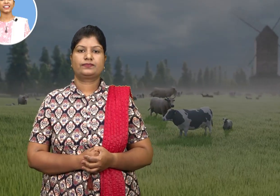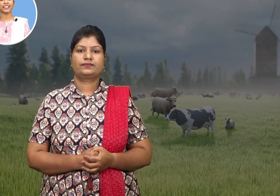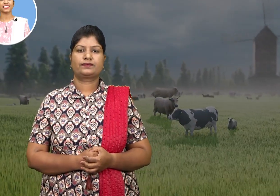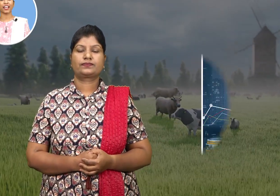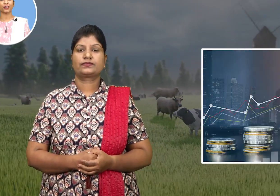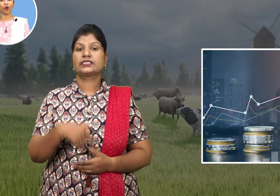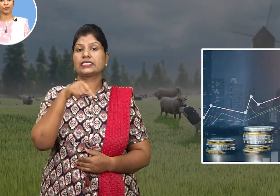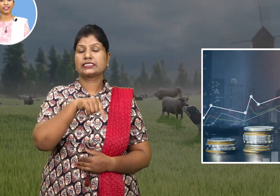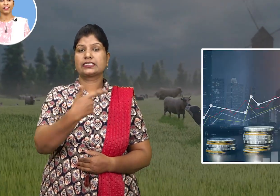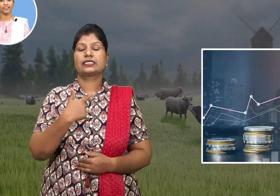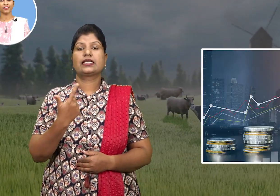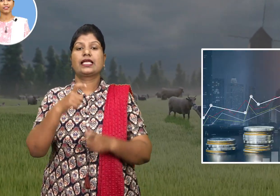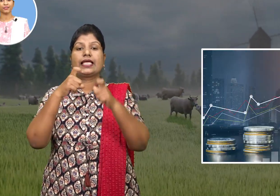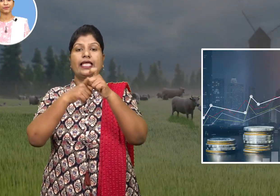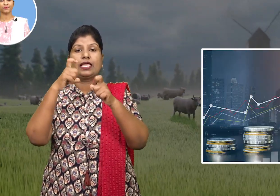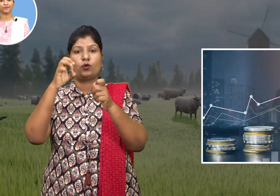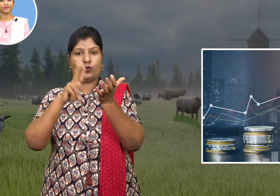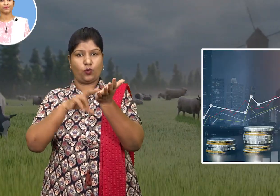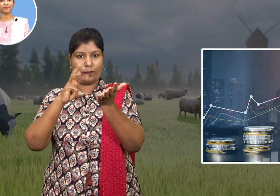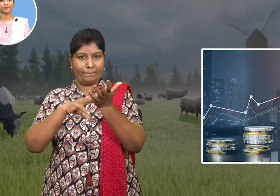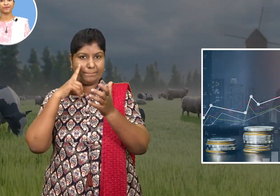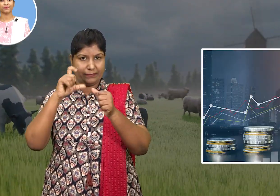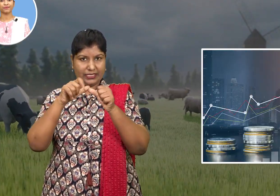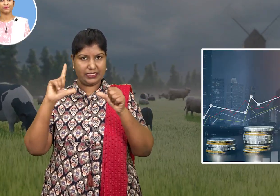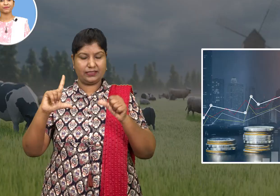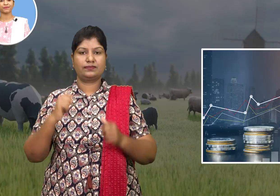It is economical